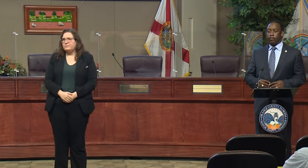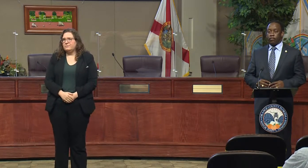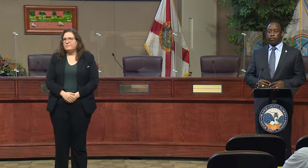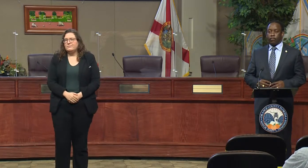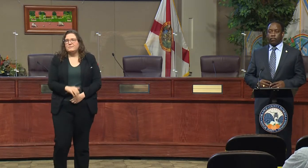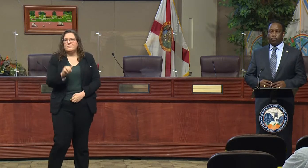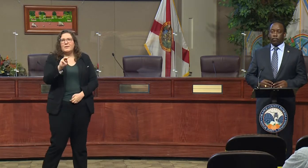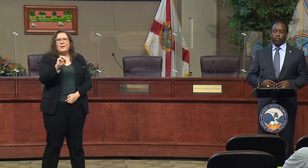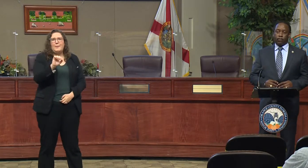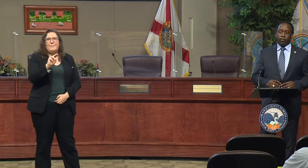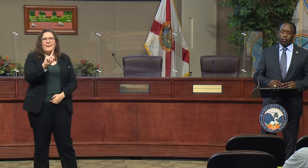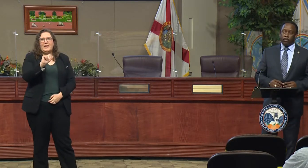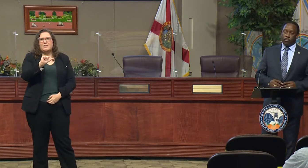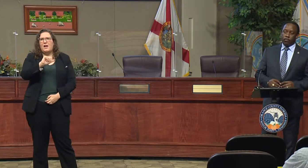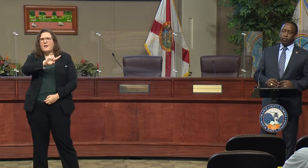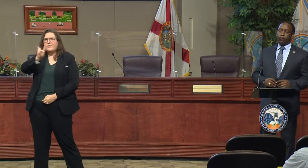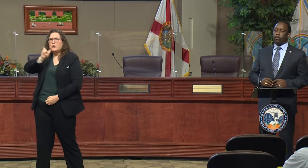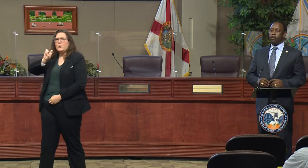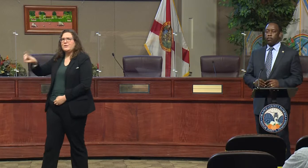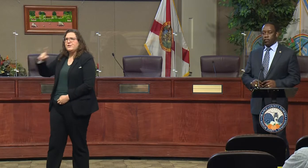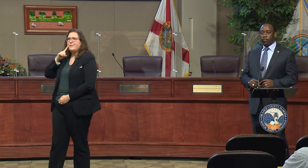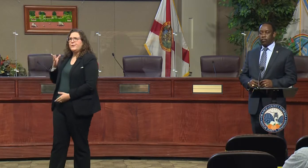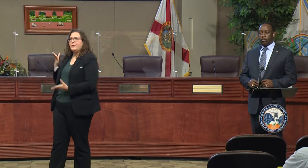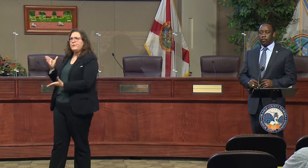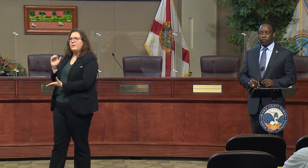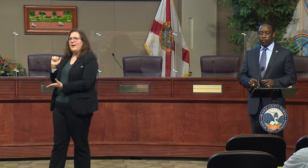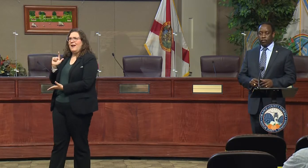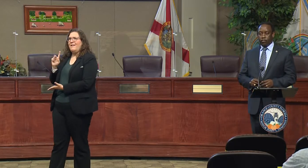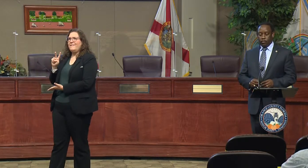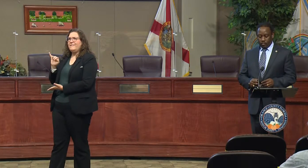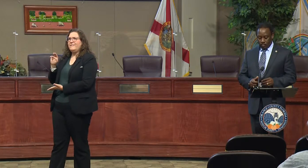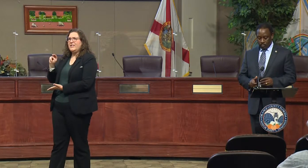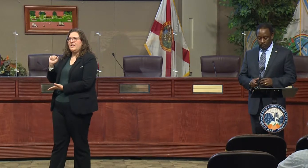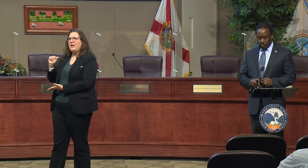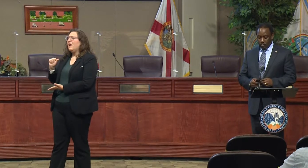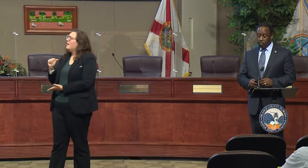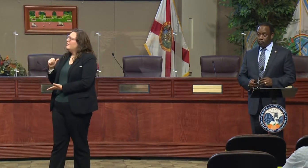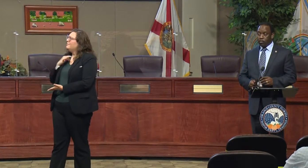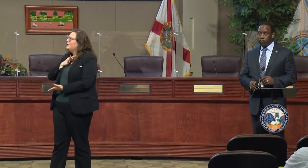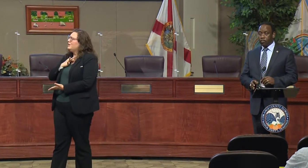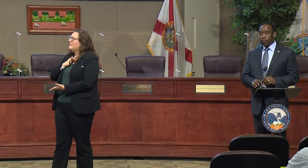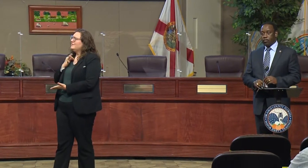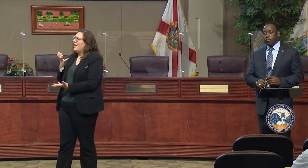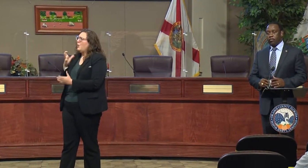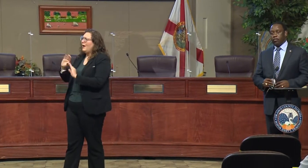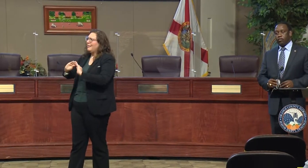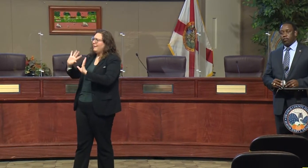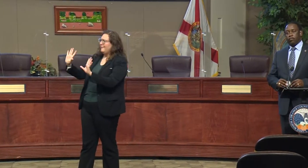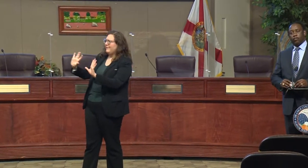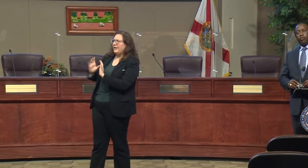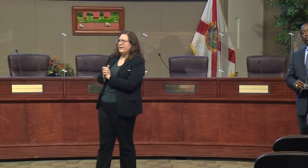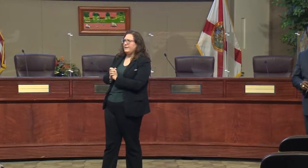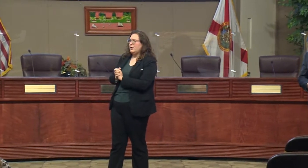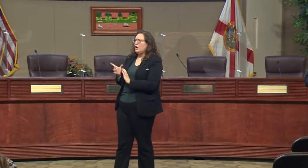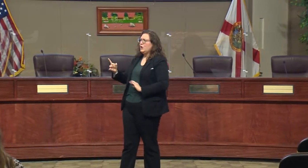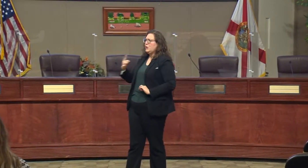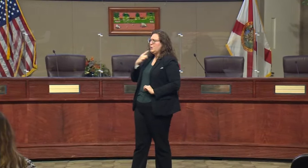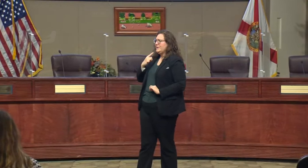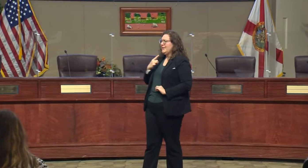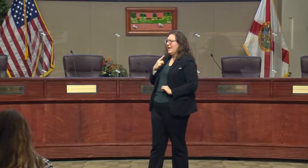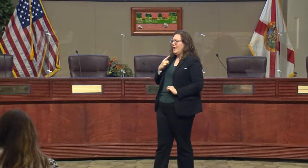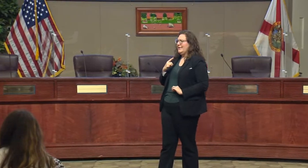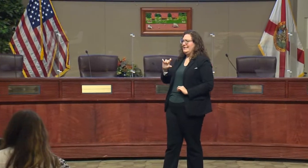Amanda Dukes from Channel 2. Elvina, I just wanted a clarification. Did I understand correctly that you said 1